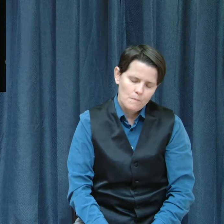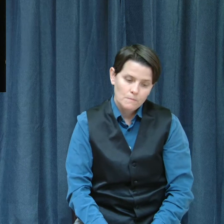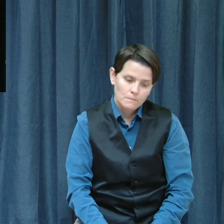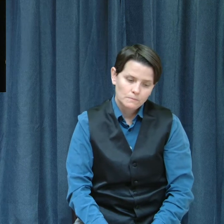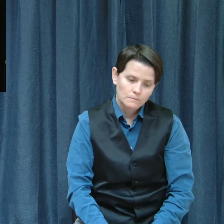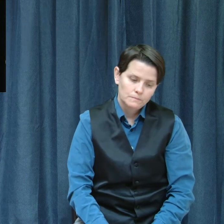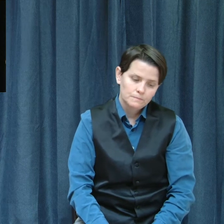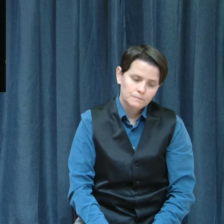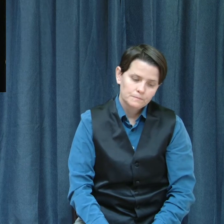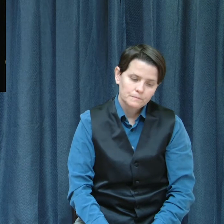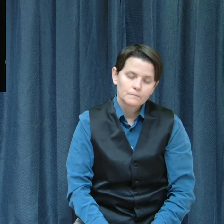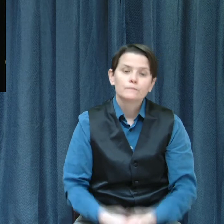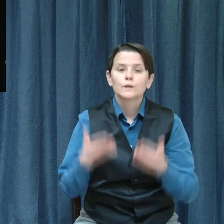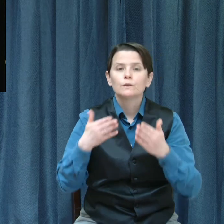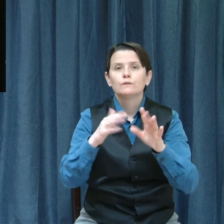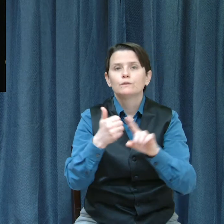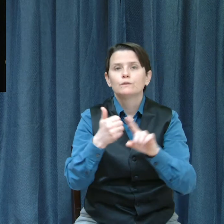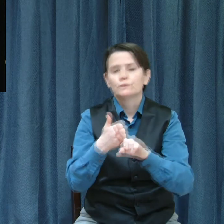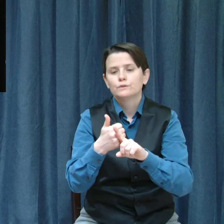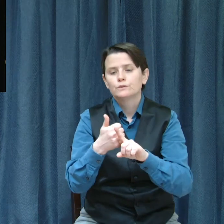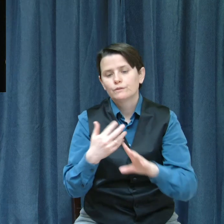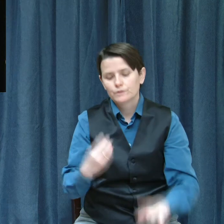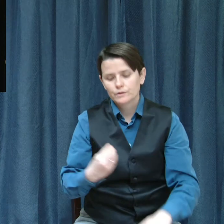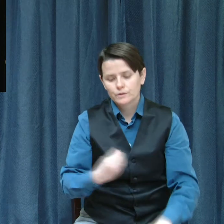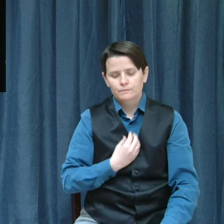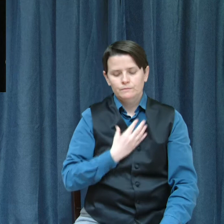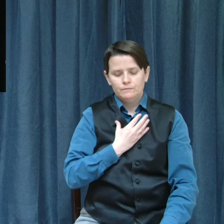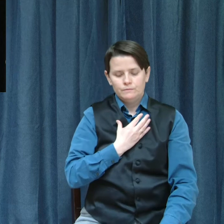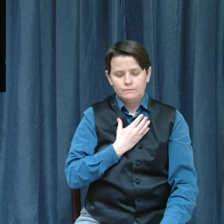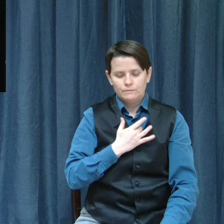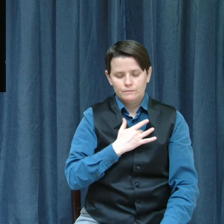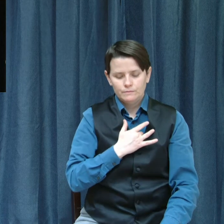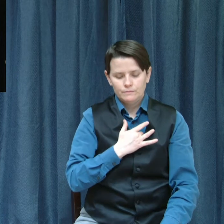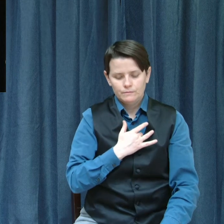Let yourself be moved. Let yourself be different.